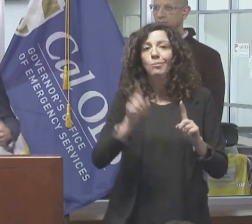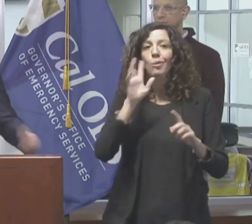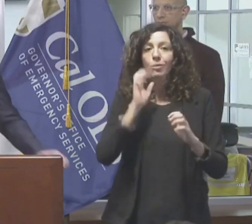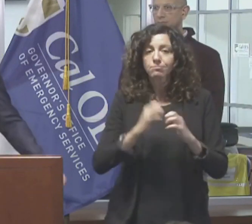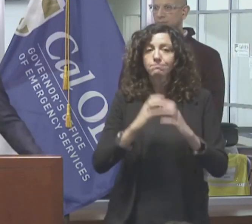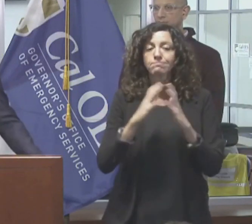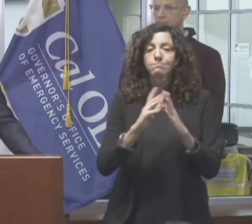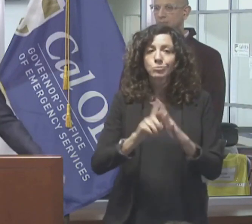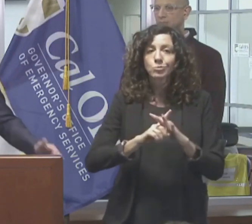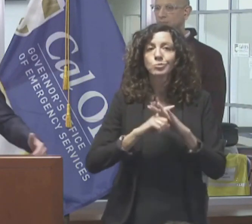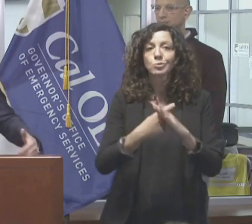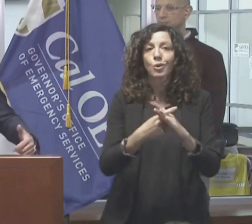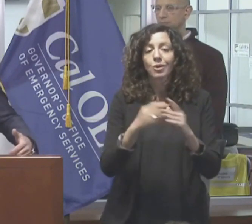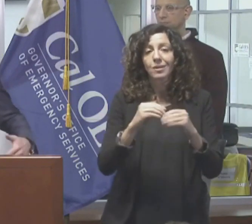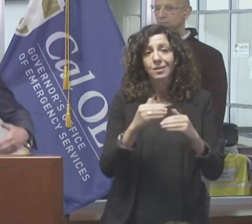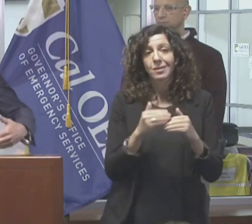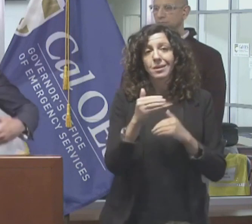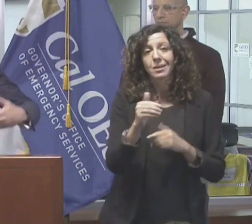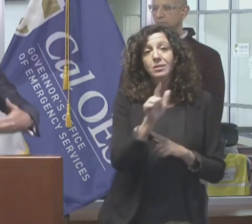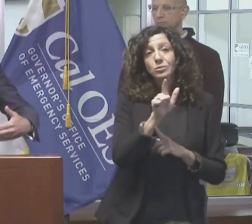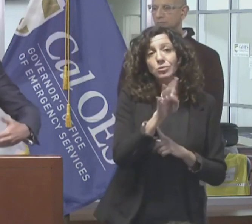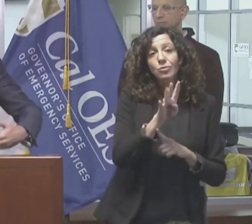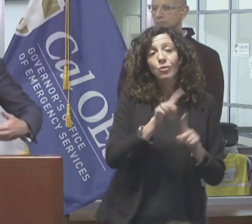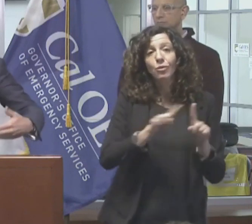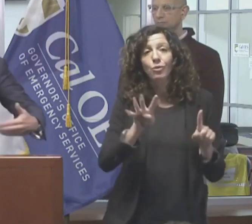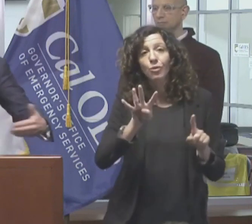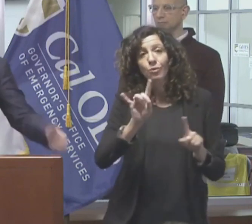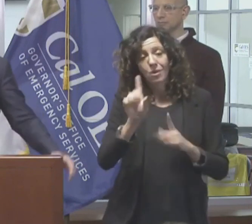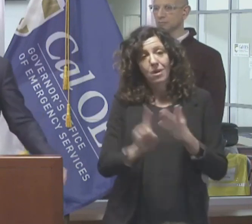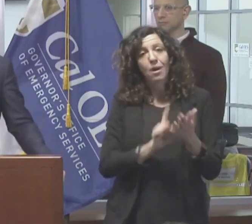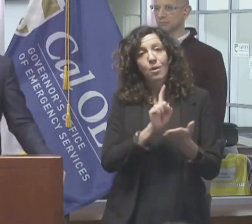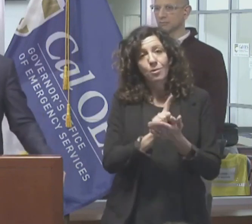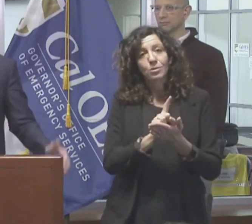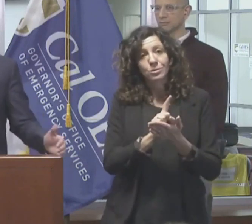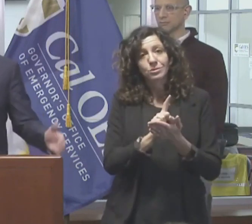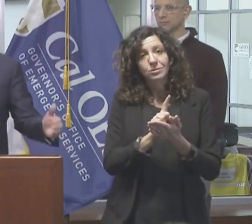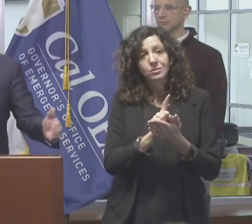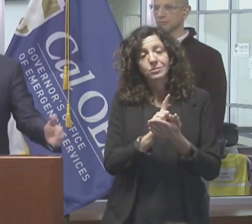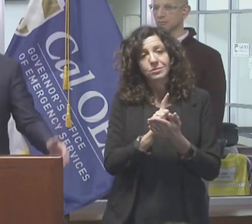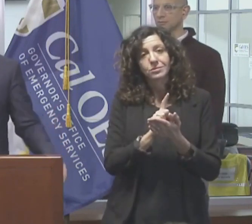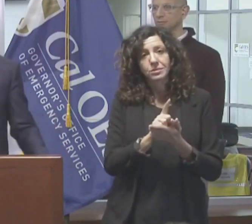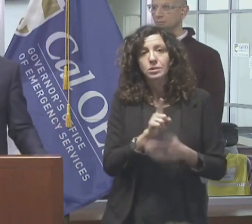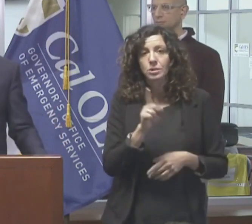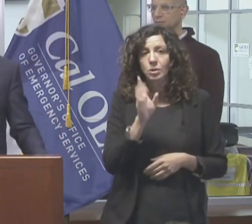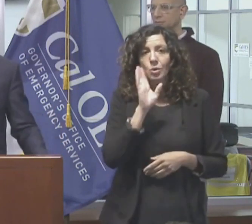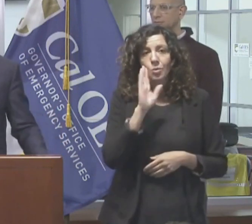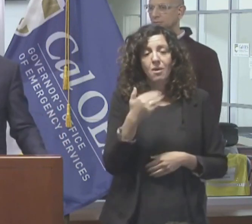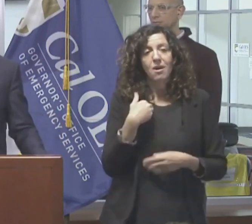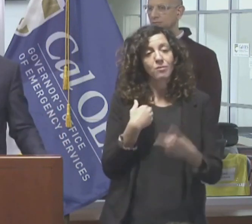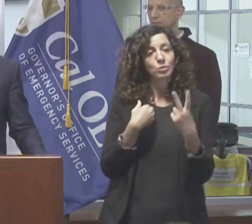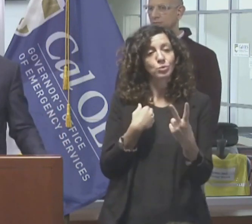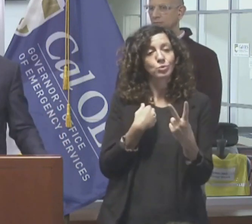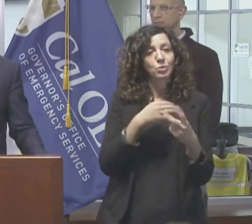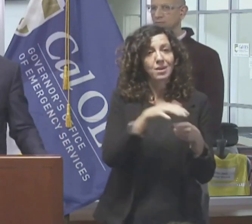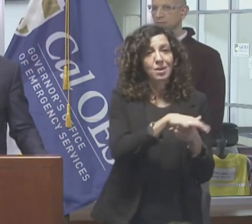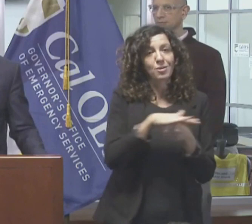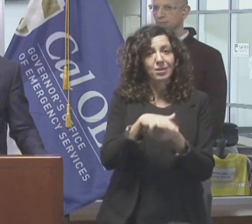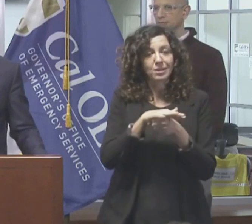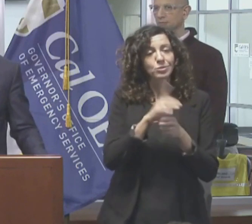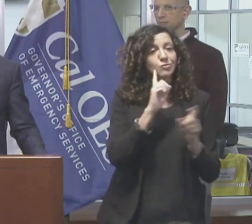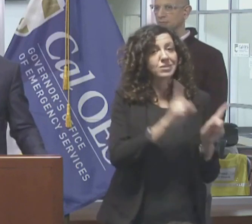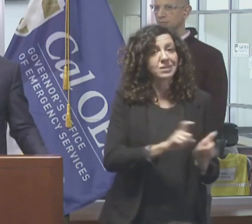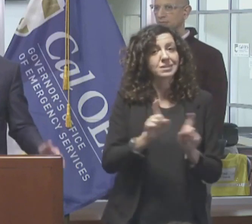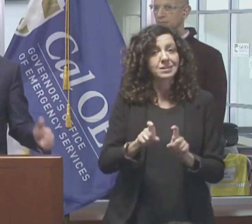this week in the next 24 to 48 hours, fully operational in the first 2 piloted areas in our